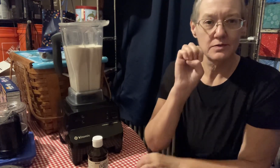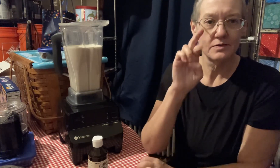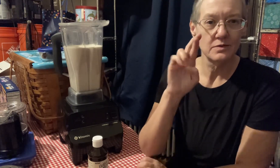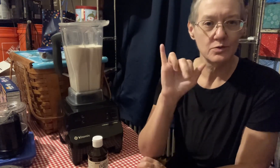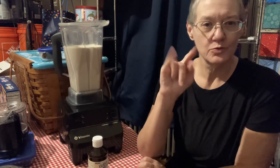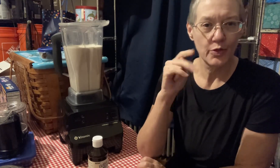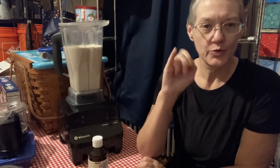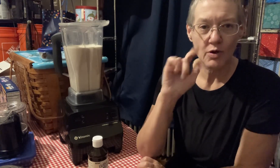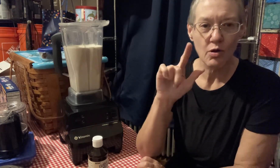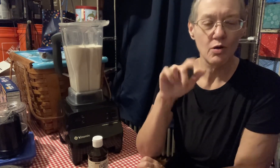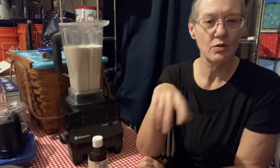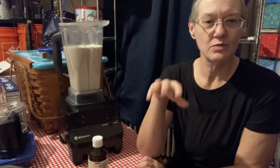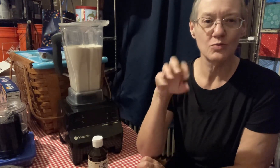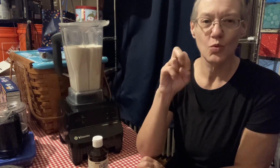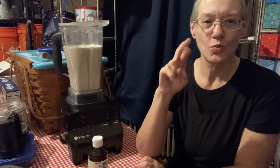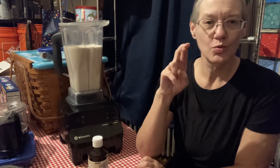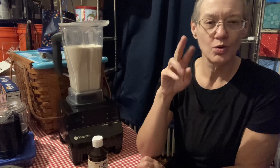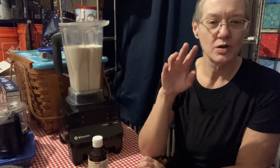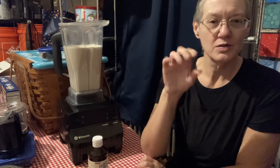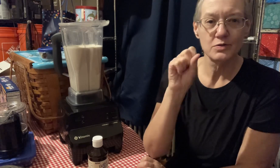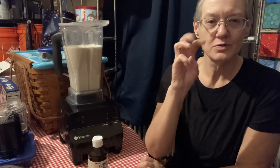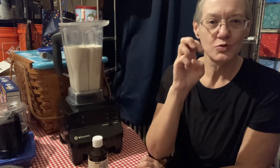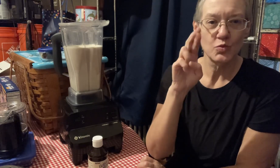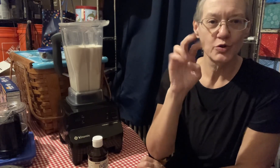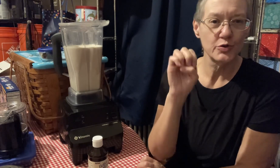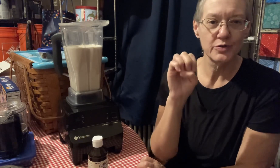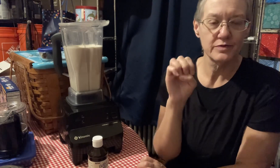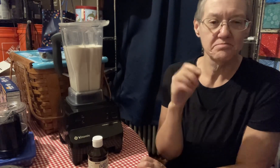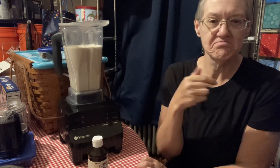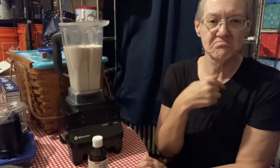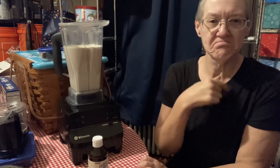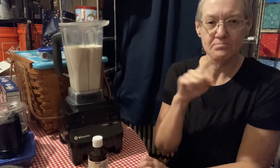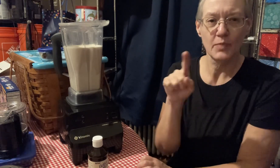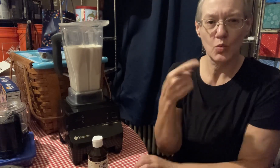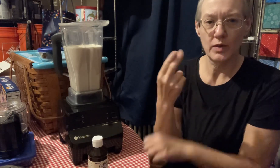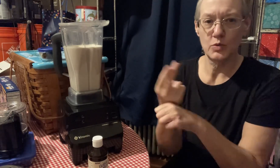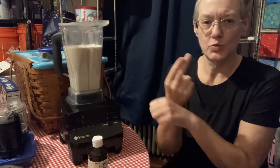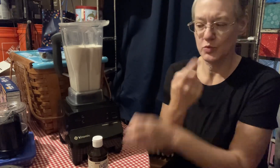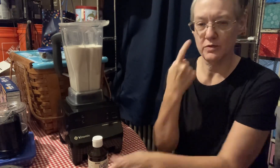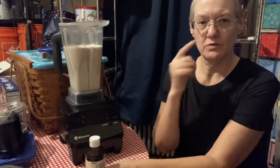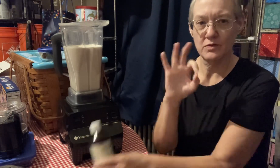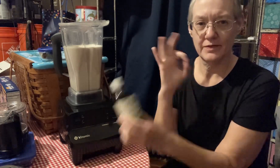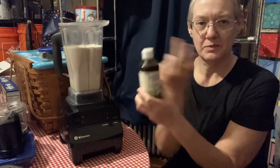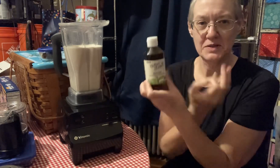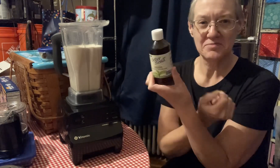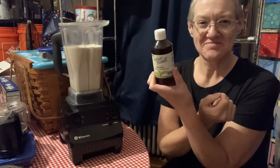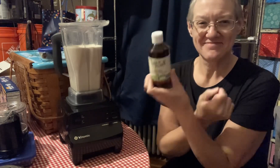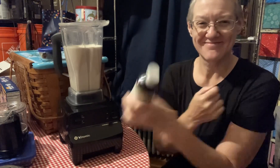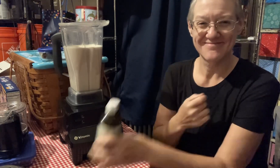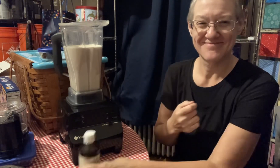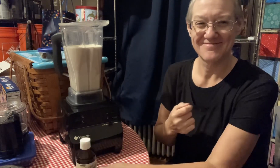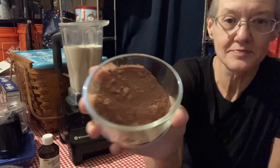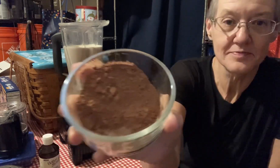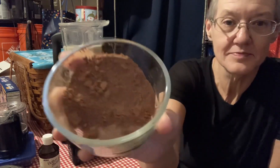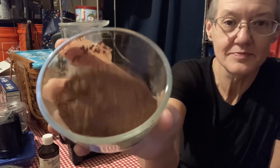That's the reason I don't feed sugar alcohols to non-keto family members.